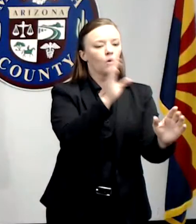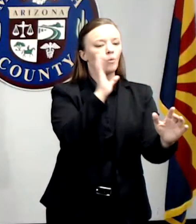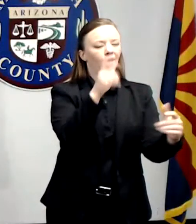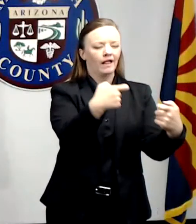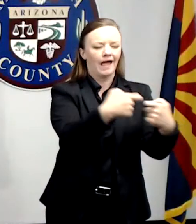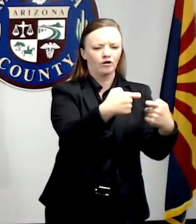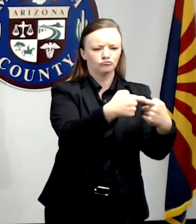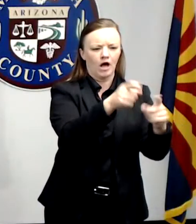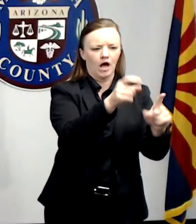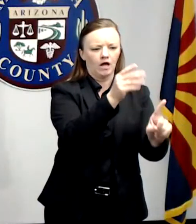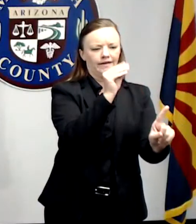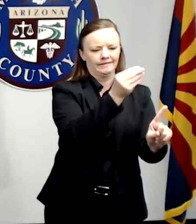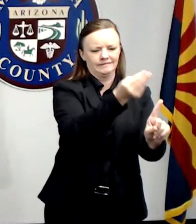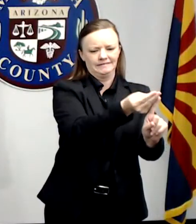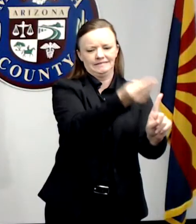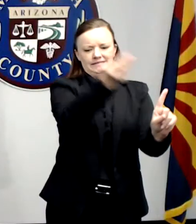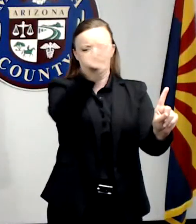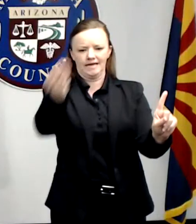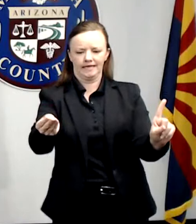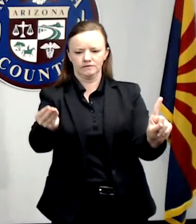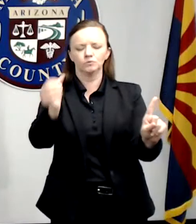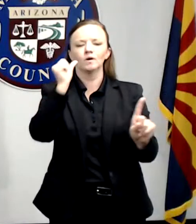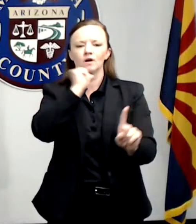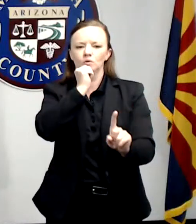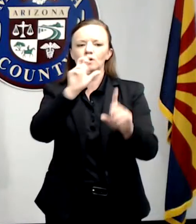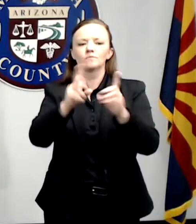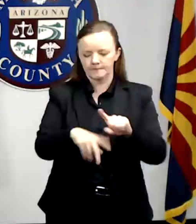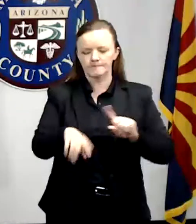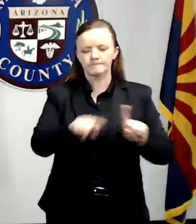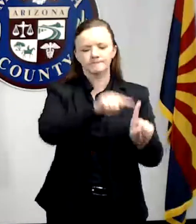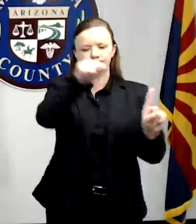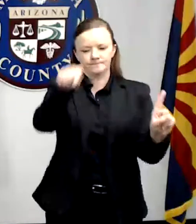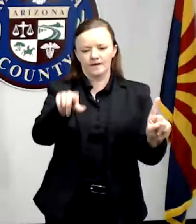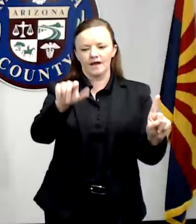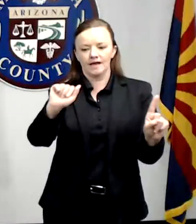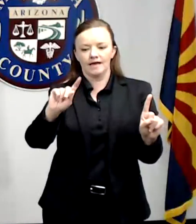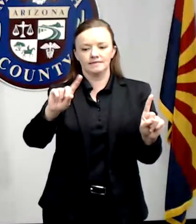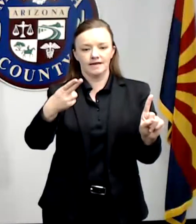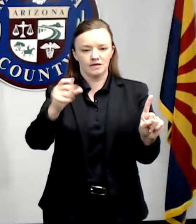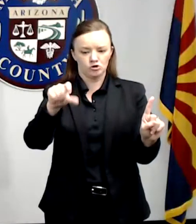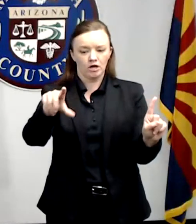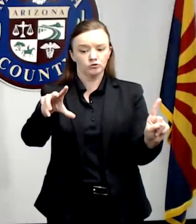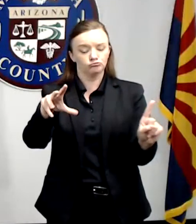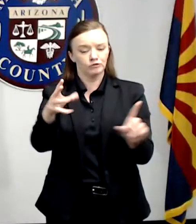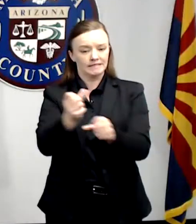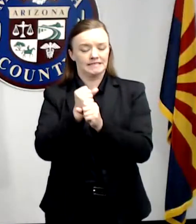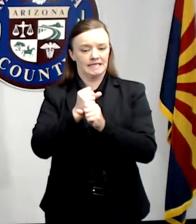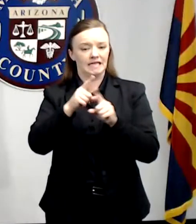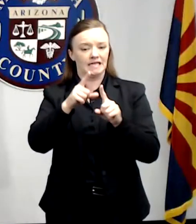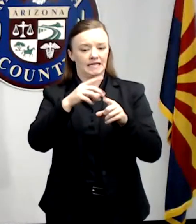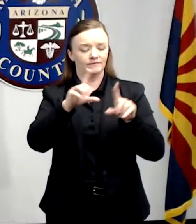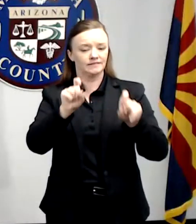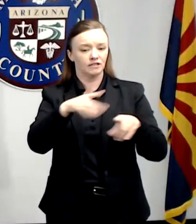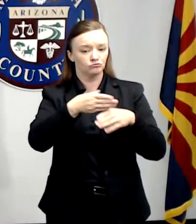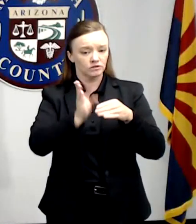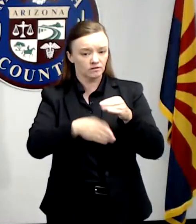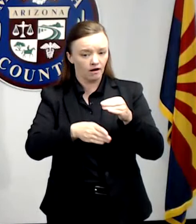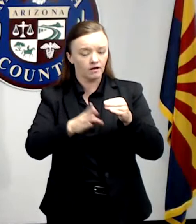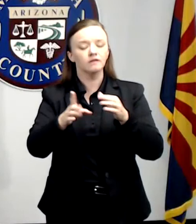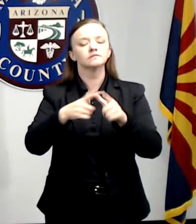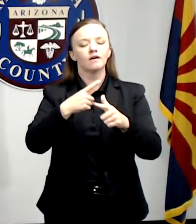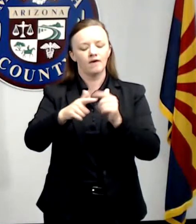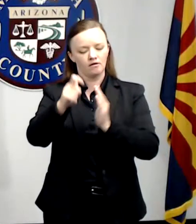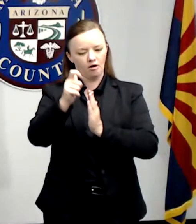result electronically back to the Arizona Department of Health Services. DHS receives that test result. It gets automatically